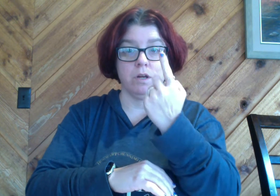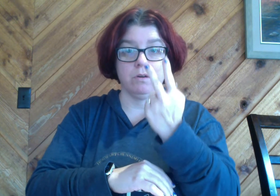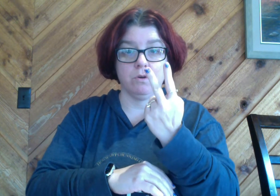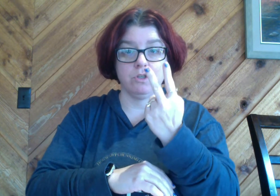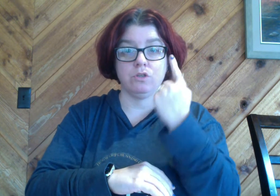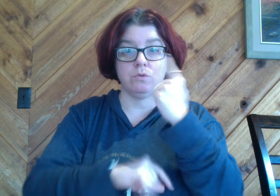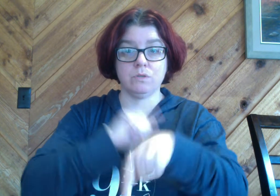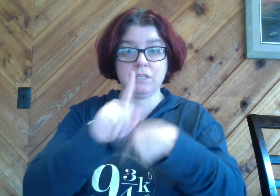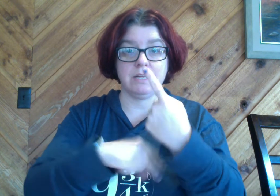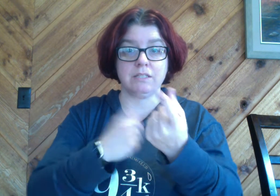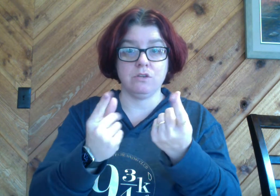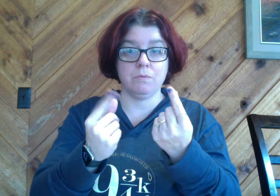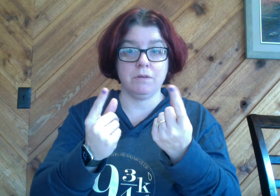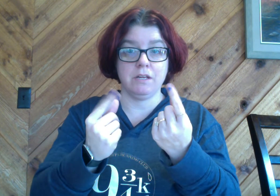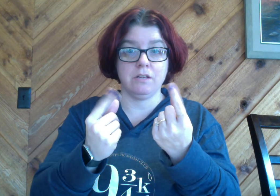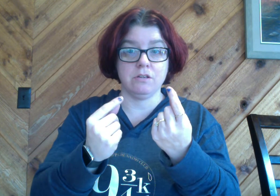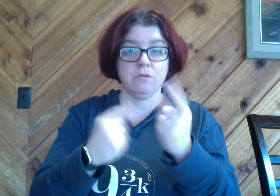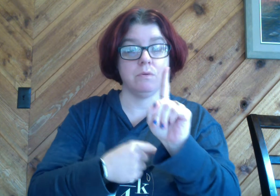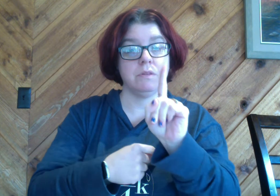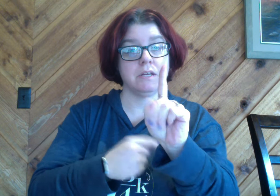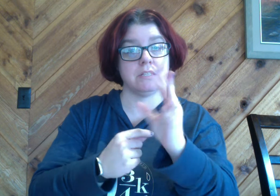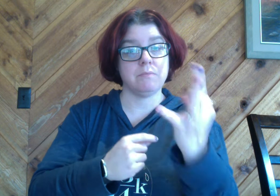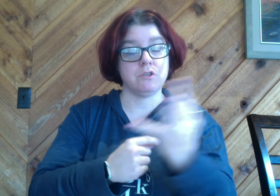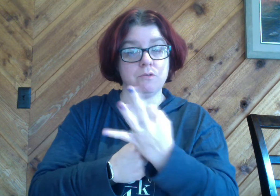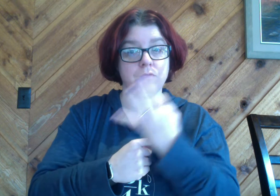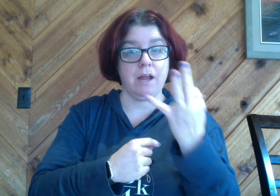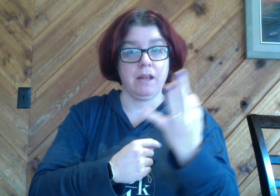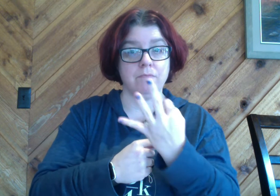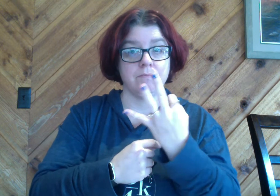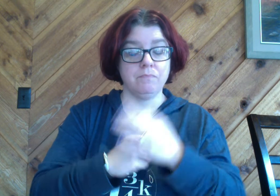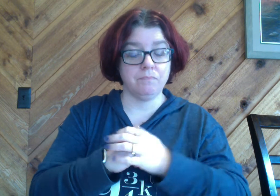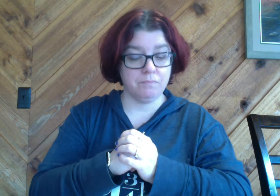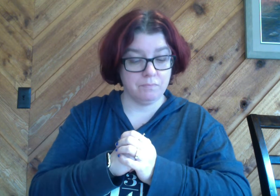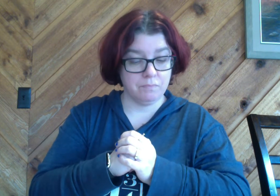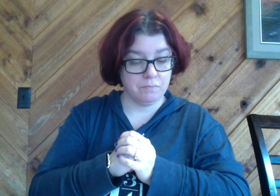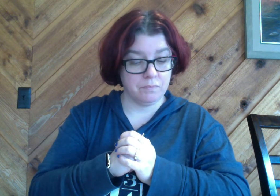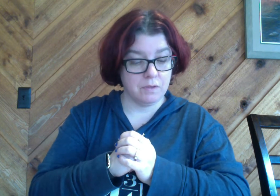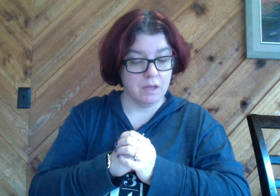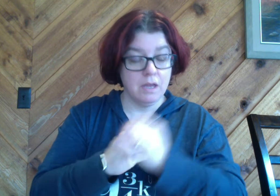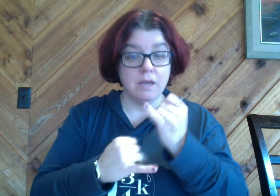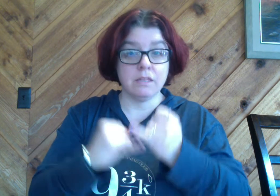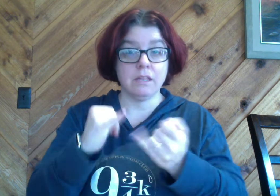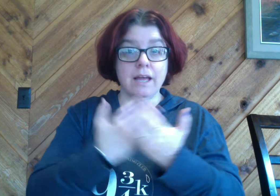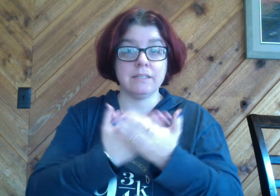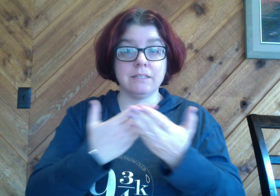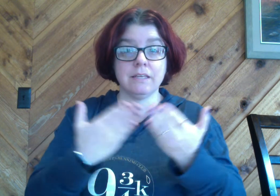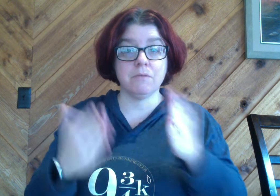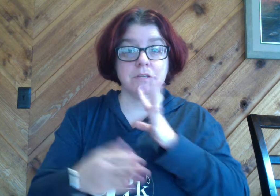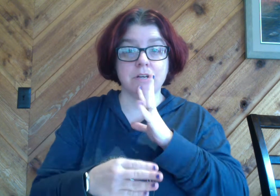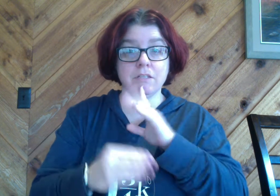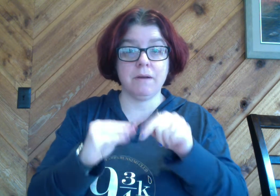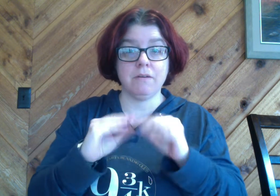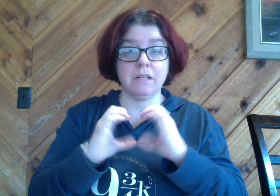or 2 signs that you will be needing to do, with the exception of Friday. The last thing that we talked about in